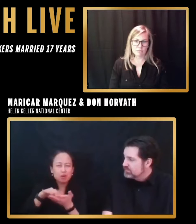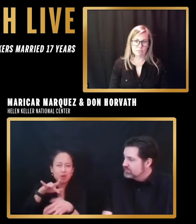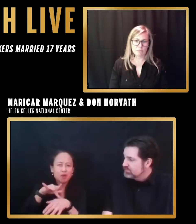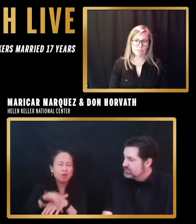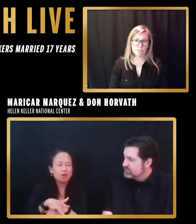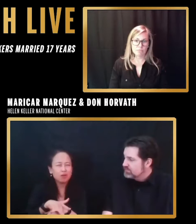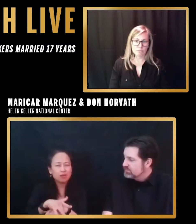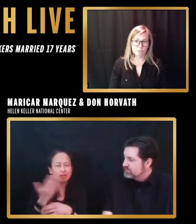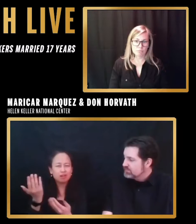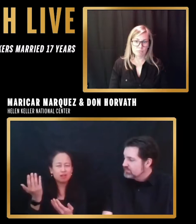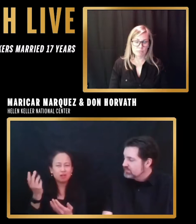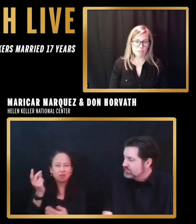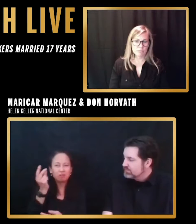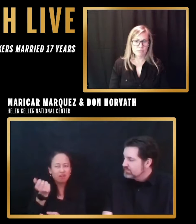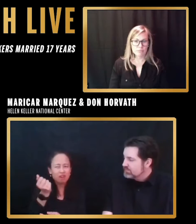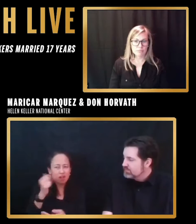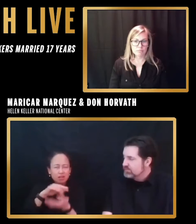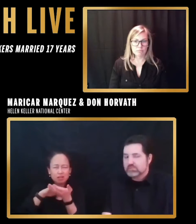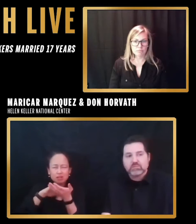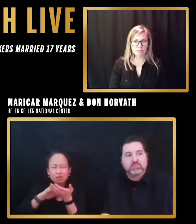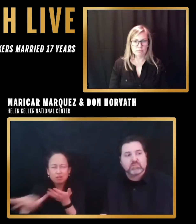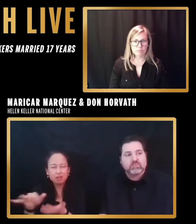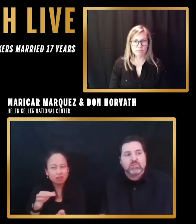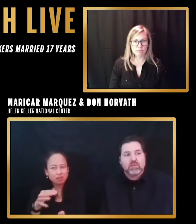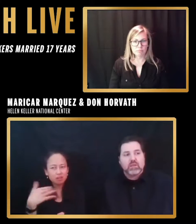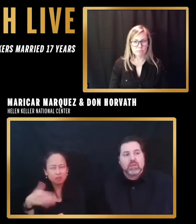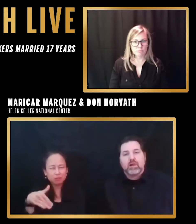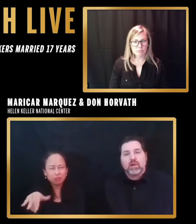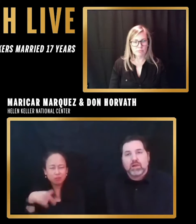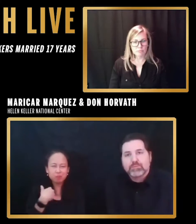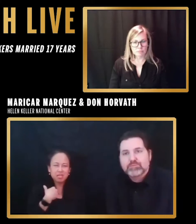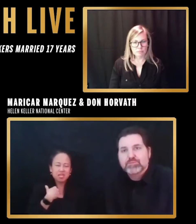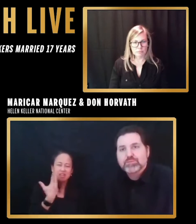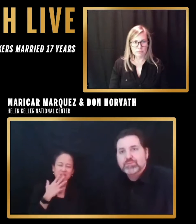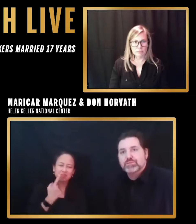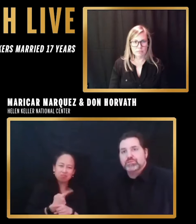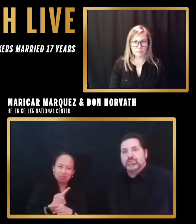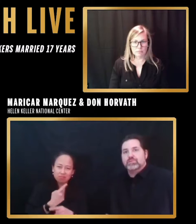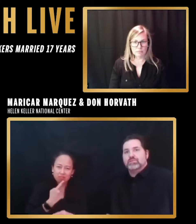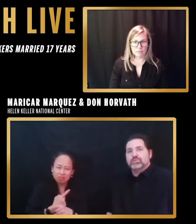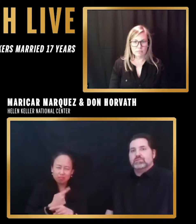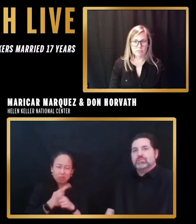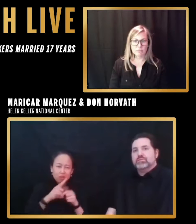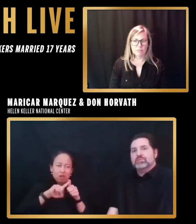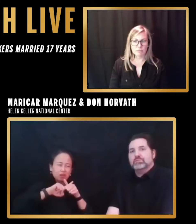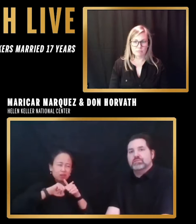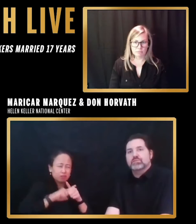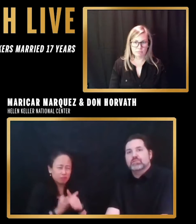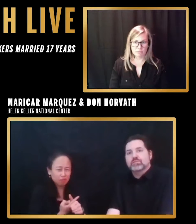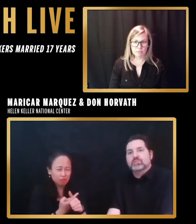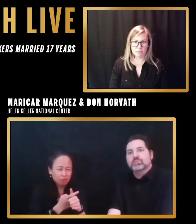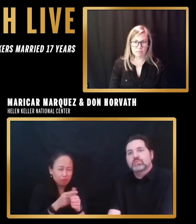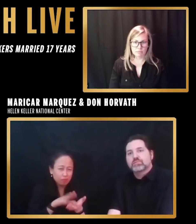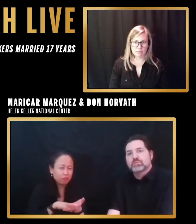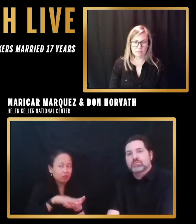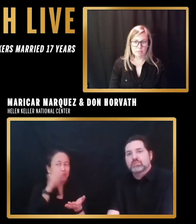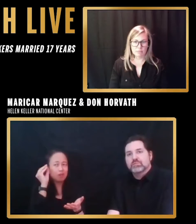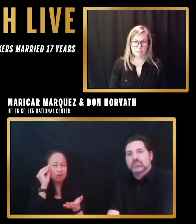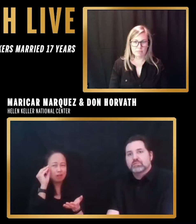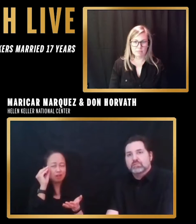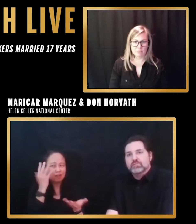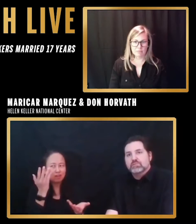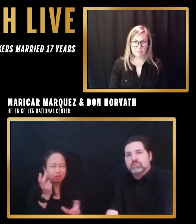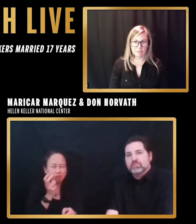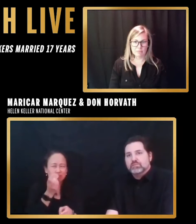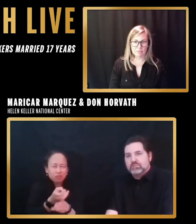People that are born blind that are reading Braille from a very, very young age are so incredibly fast when they read.